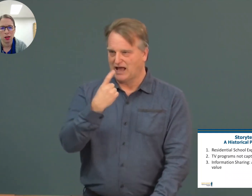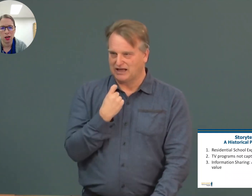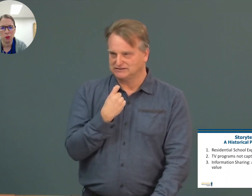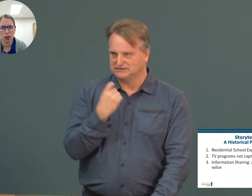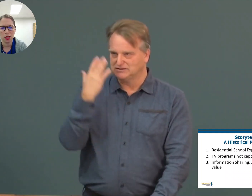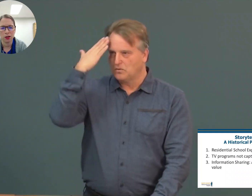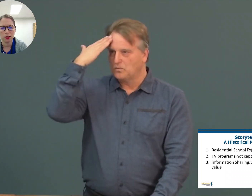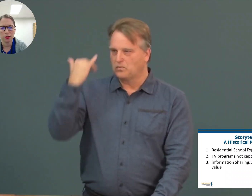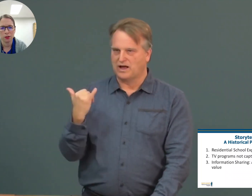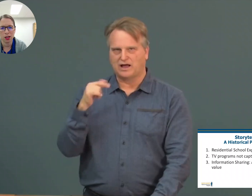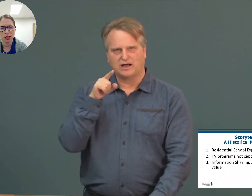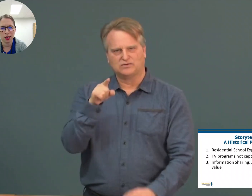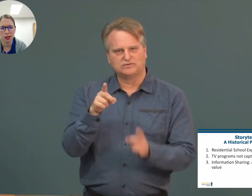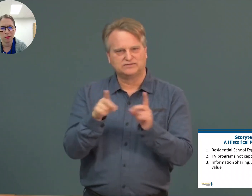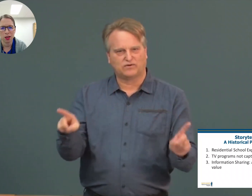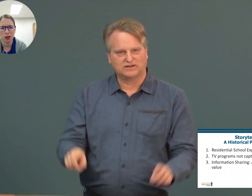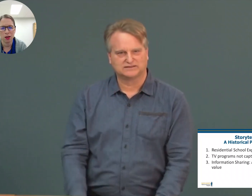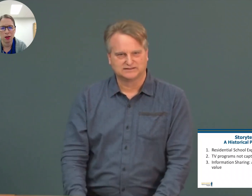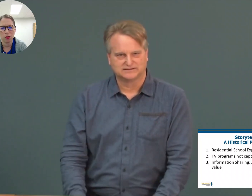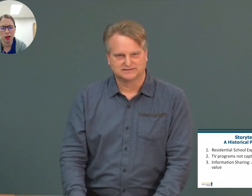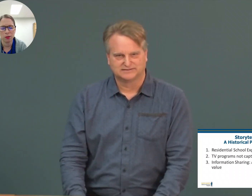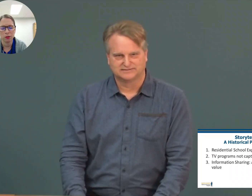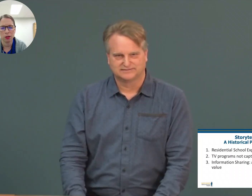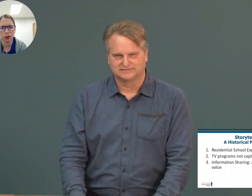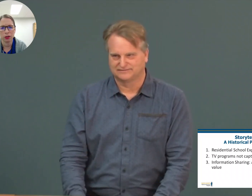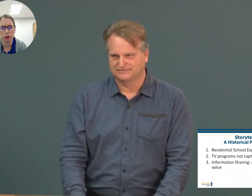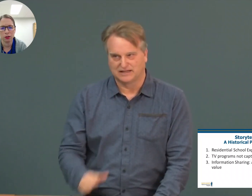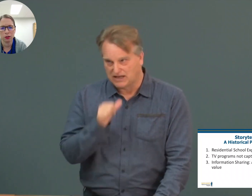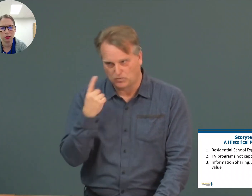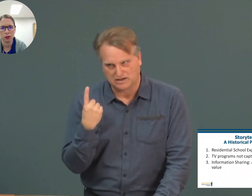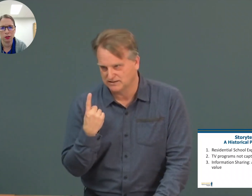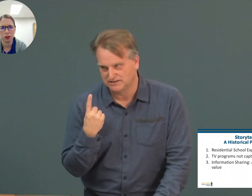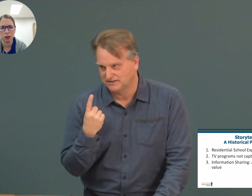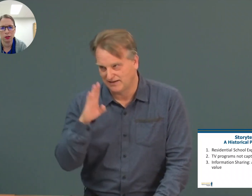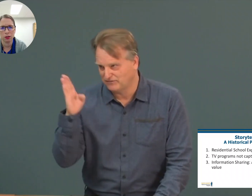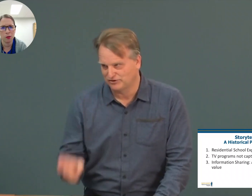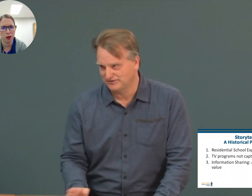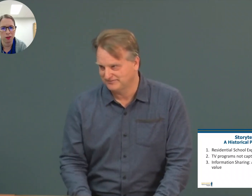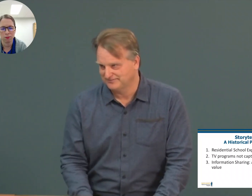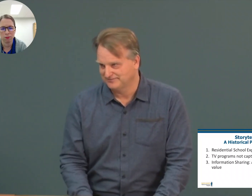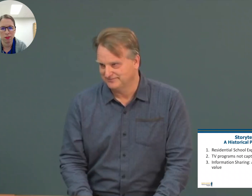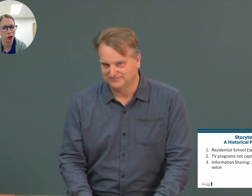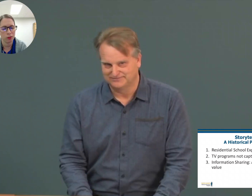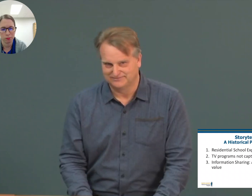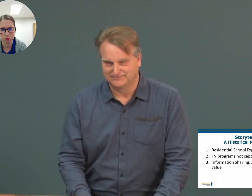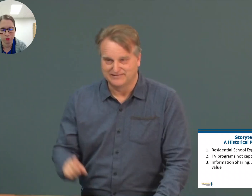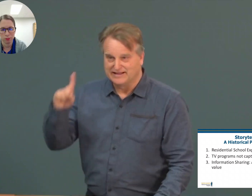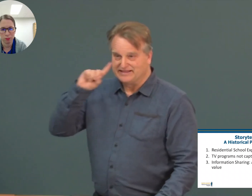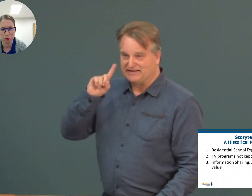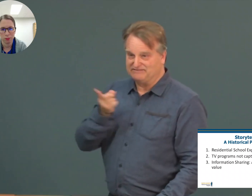not one hearing student has asked me why I'm divorced. Not one. Never.